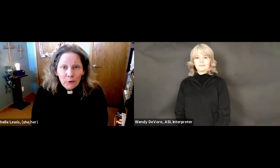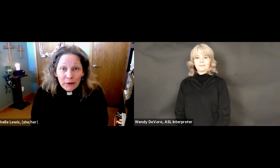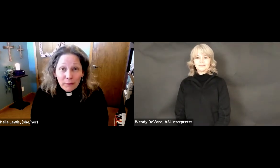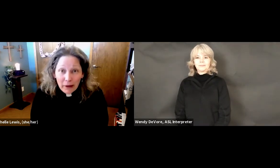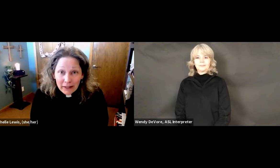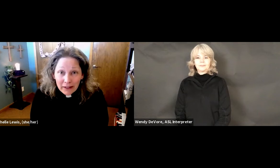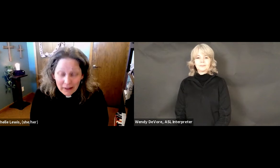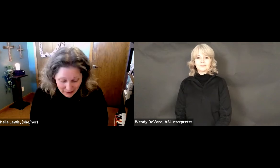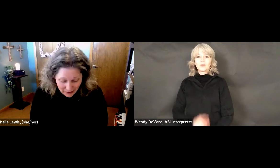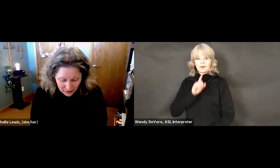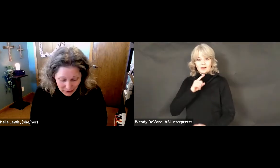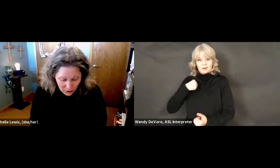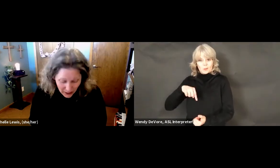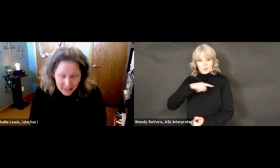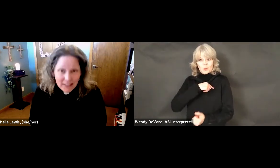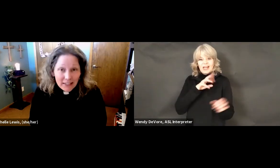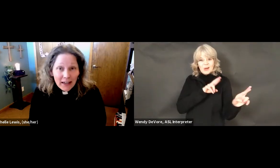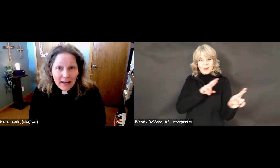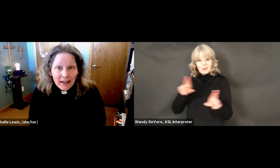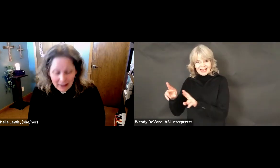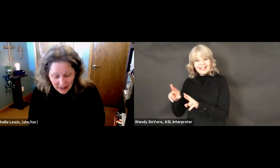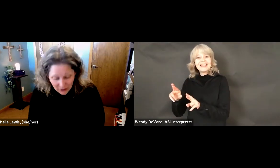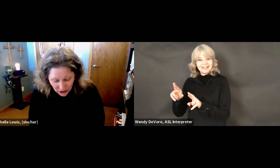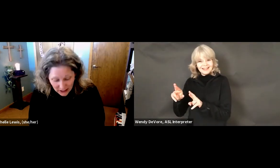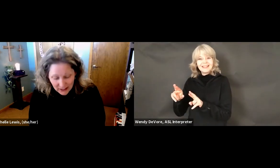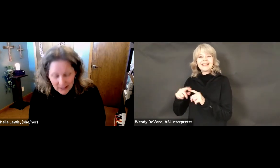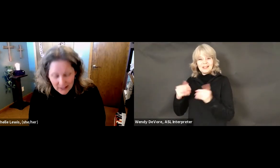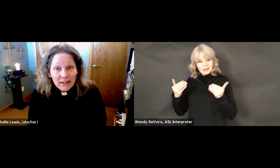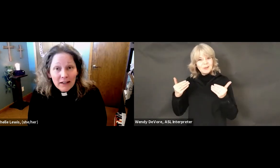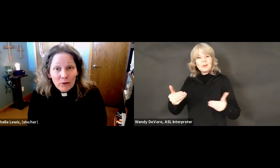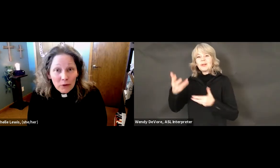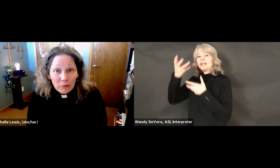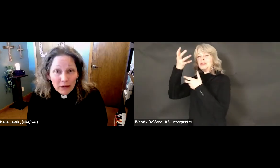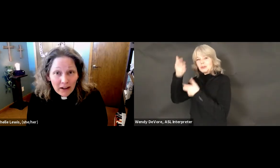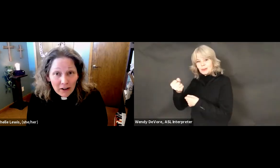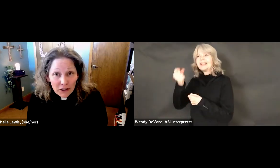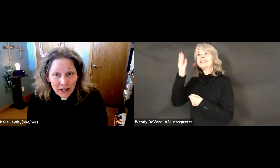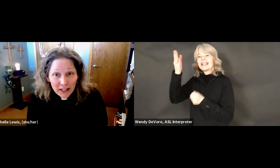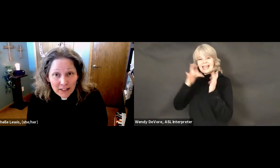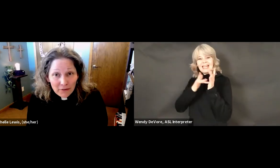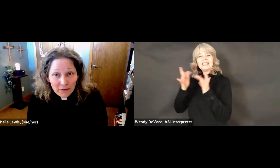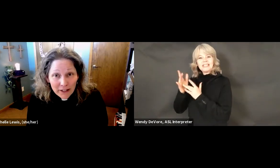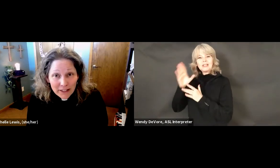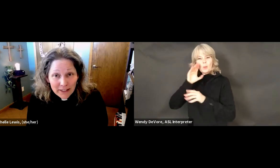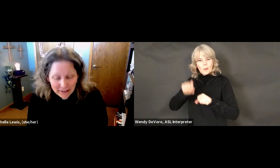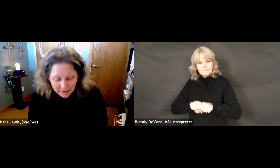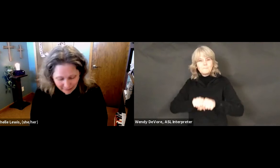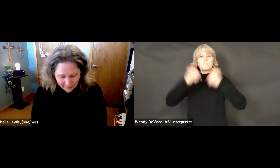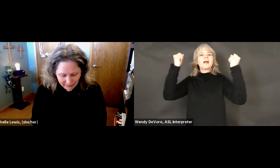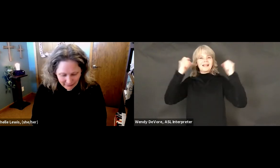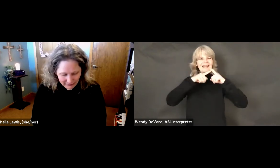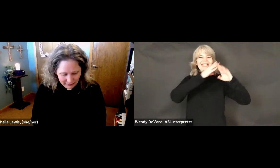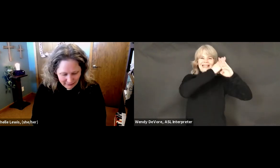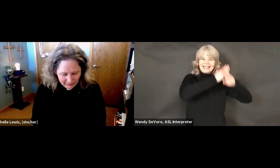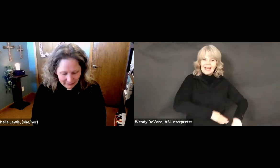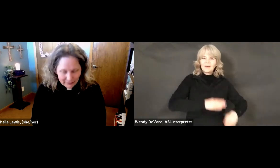Are we ready to trust that Jesus will break our chains for us?